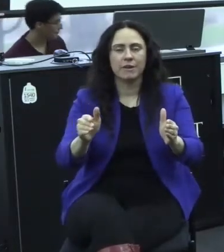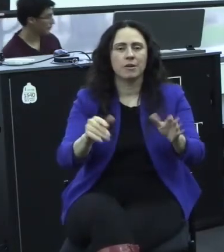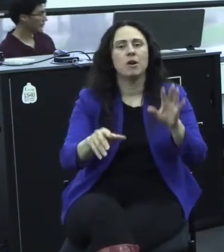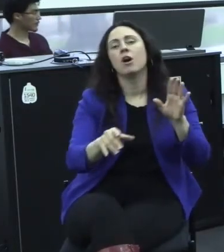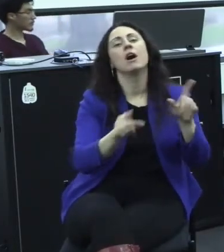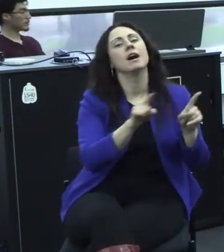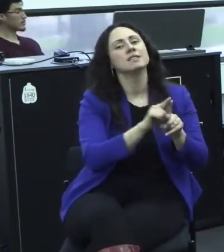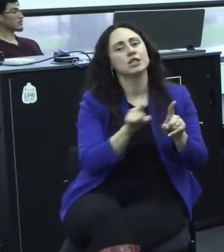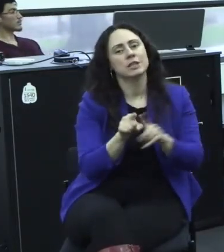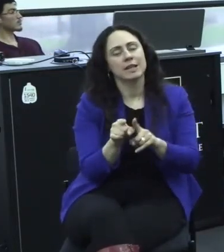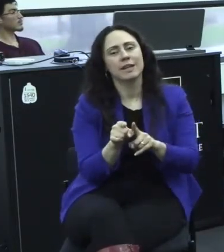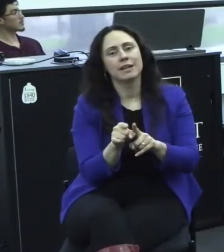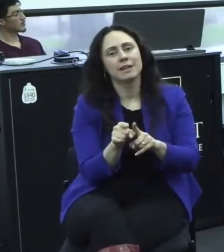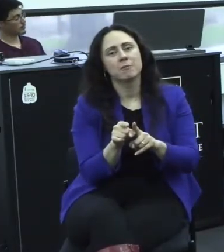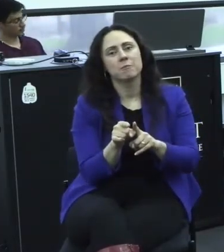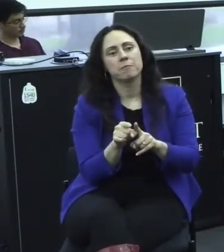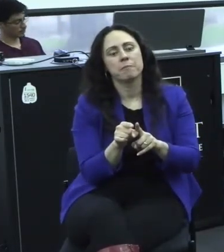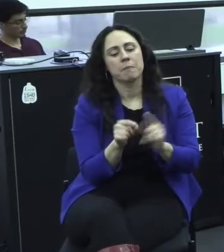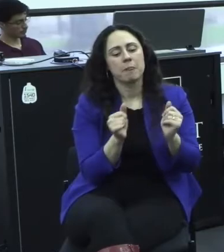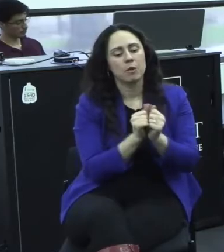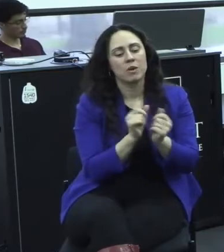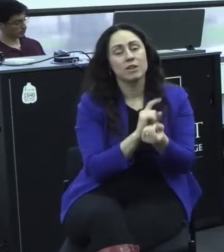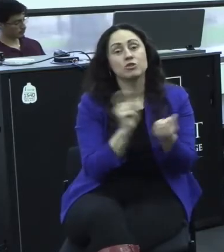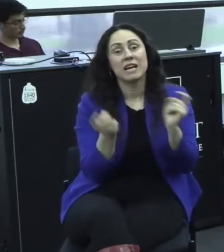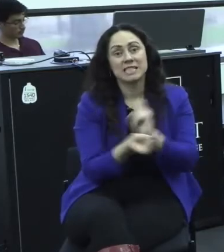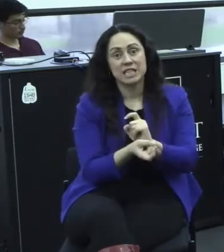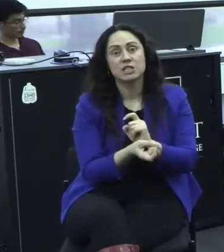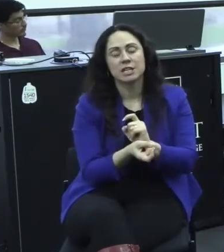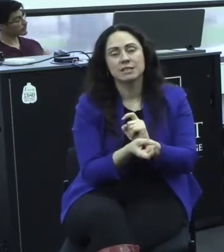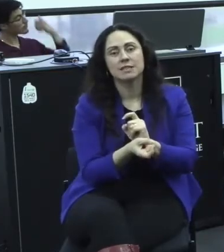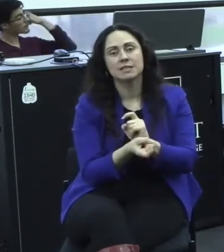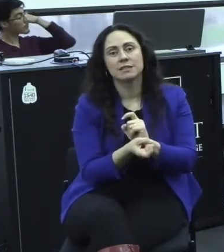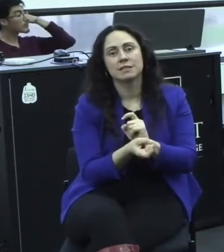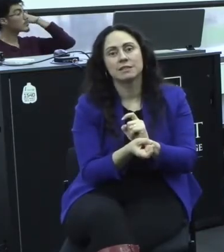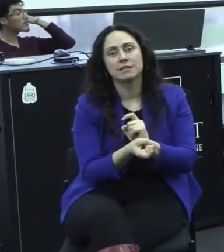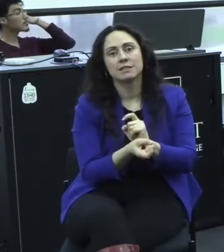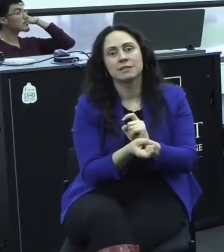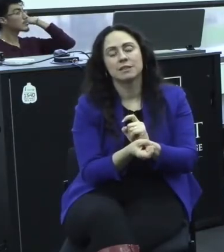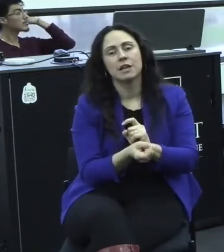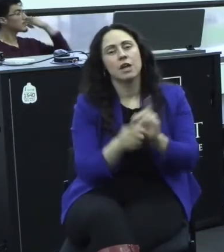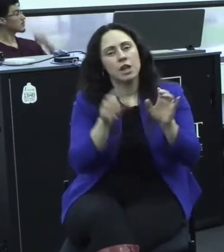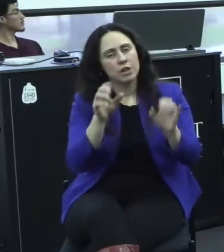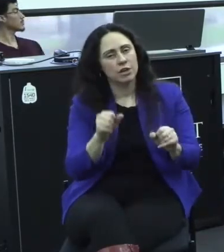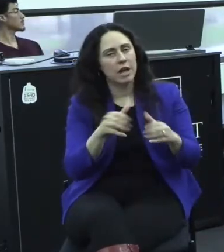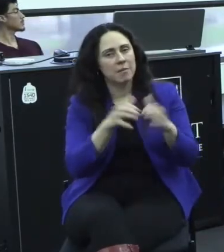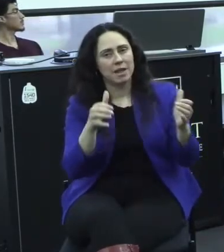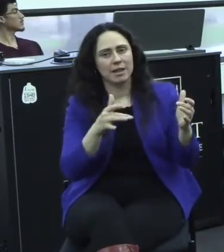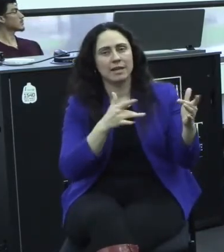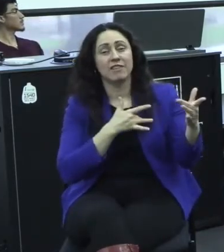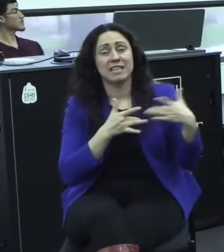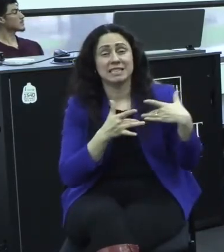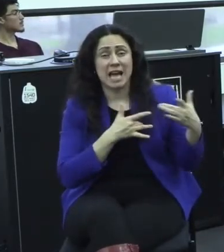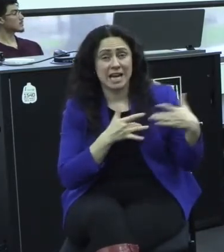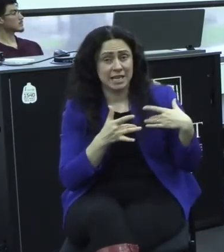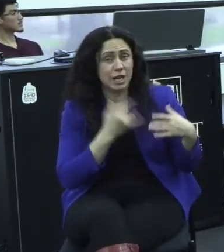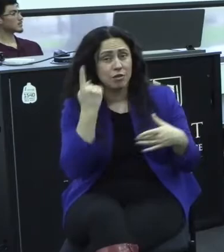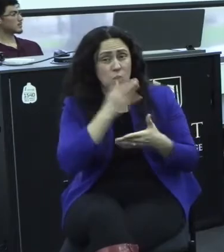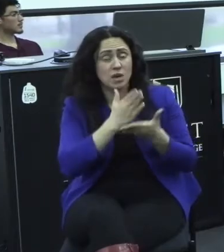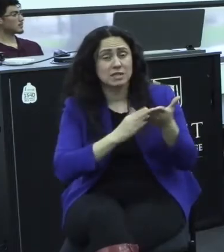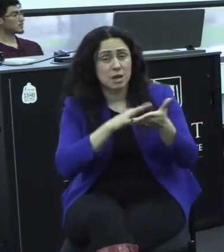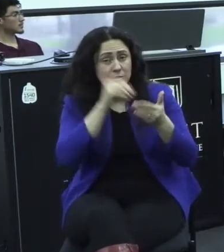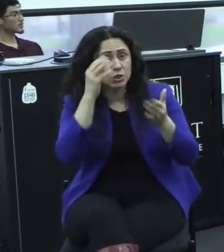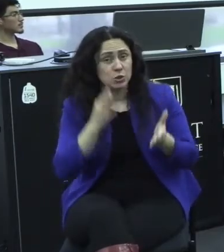Additionally, as in terms of transitions, there can be a lot of anxiety for some